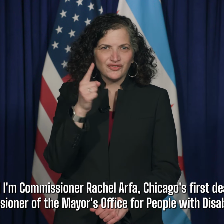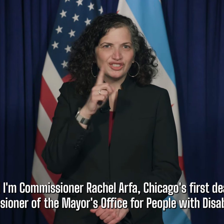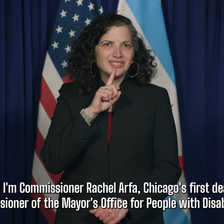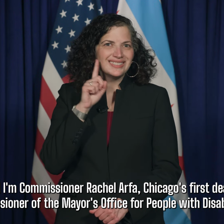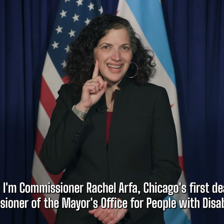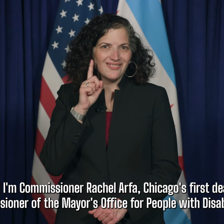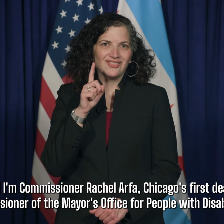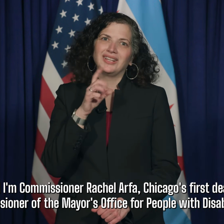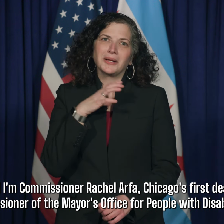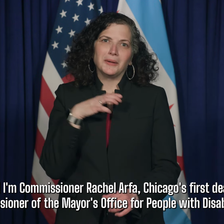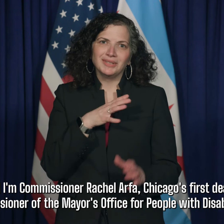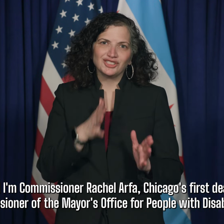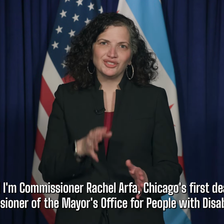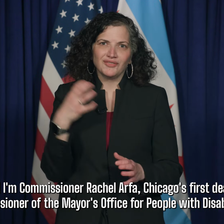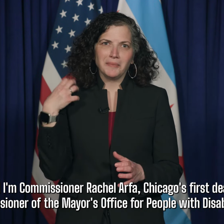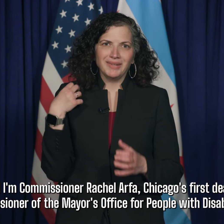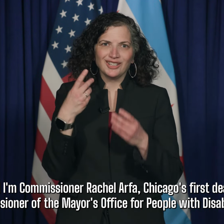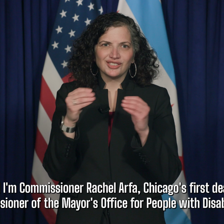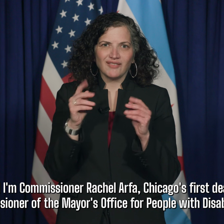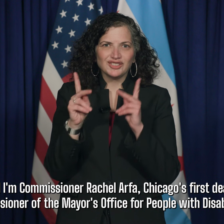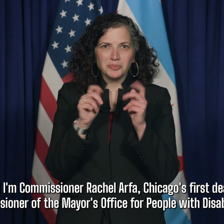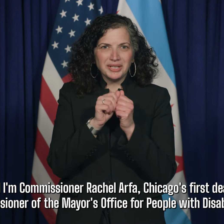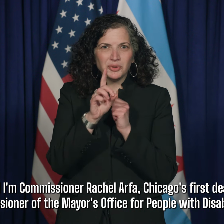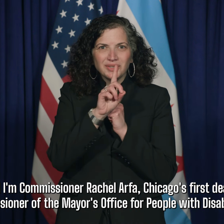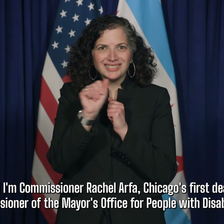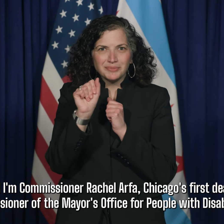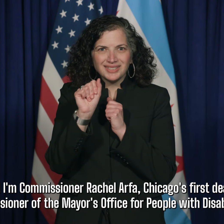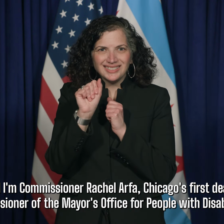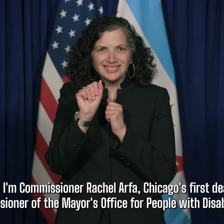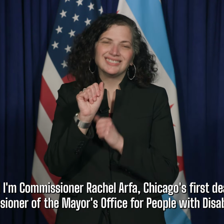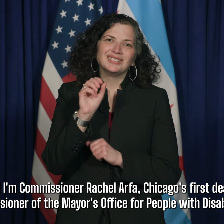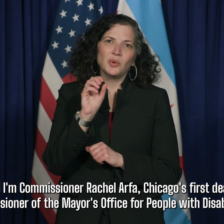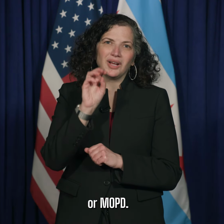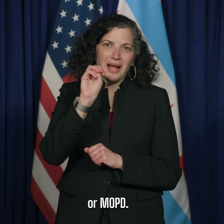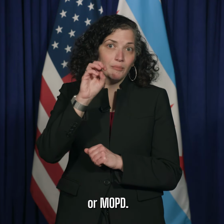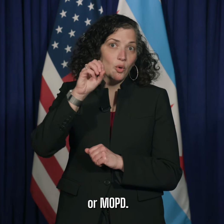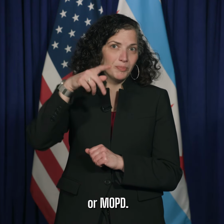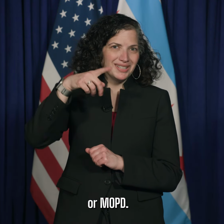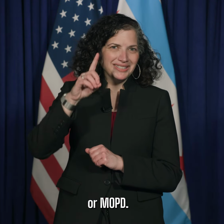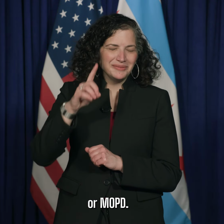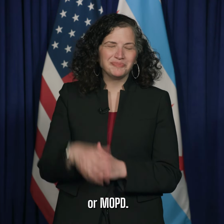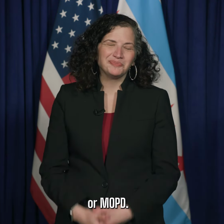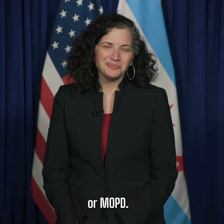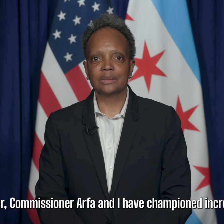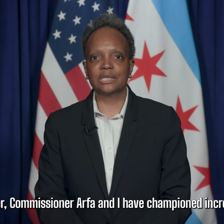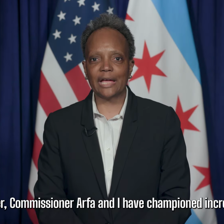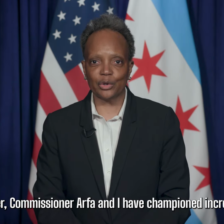First Deaf Commissioner of the Mayor's Office for People with Disabilities, URMOPD. Together,